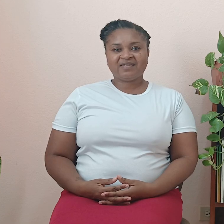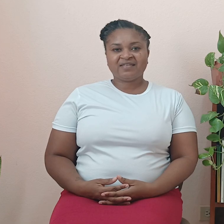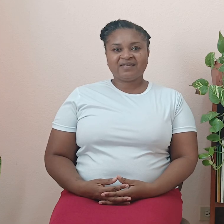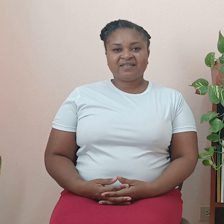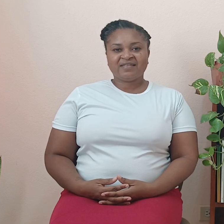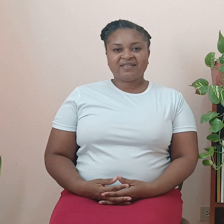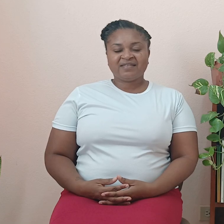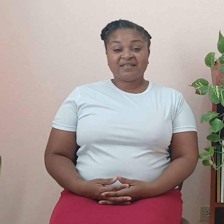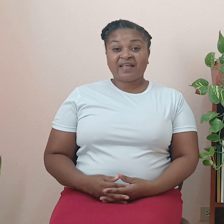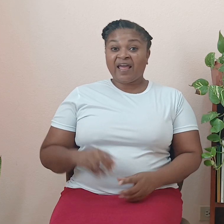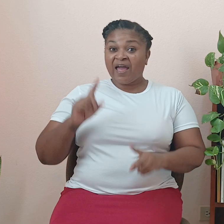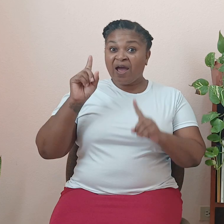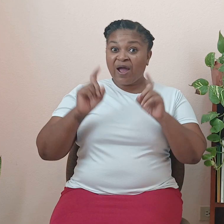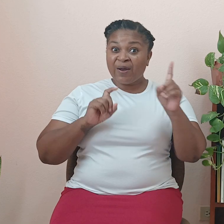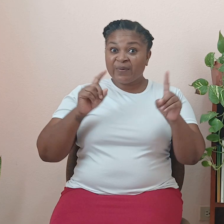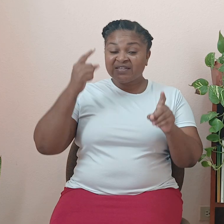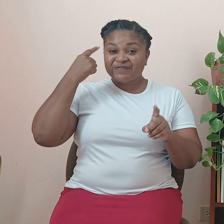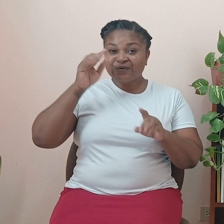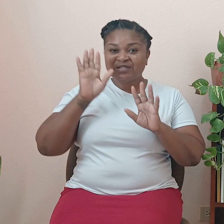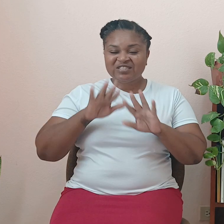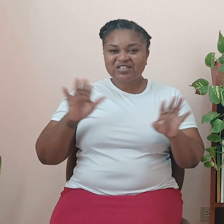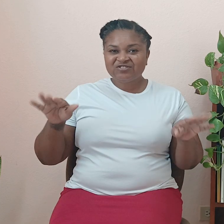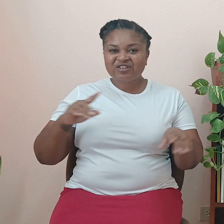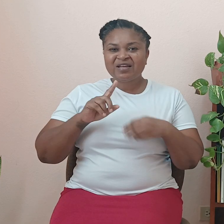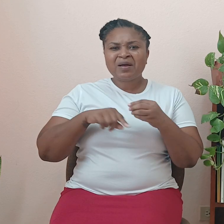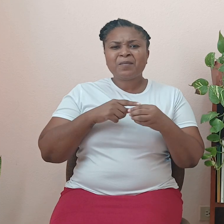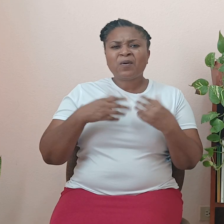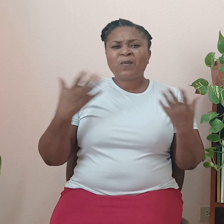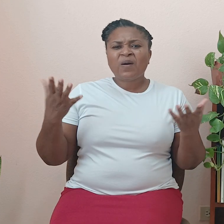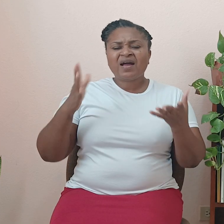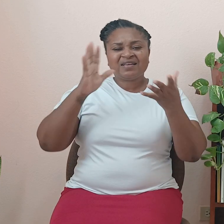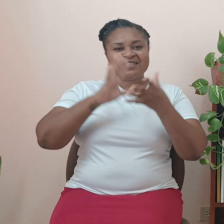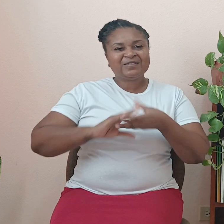A quiz for children about our story, Job.